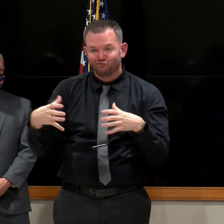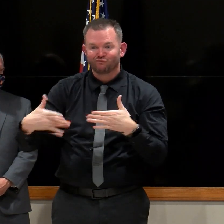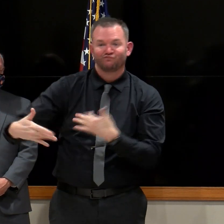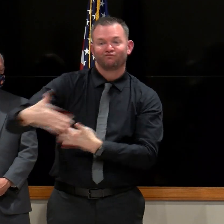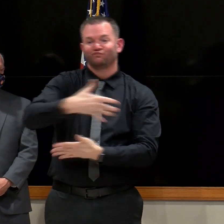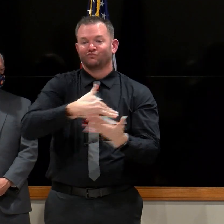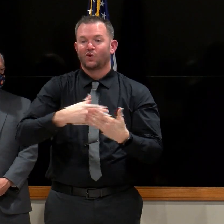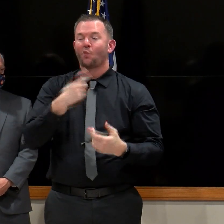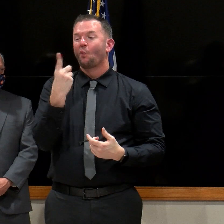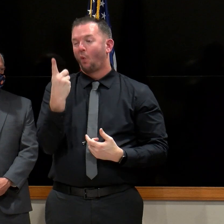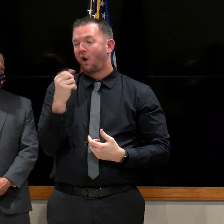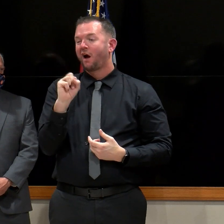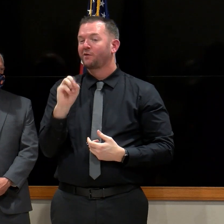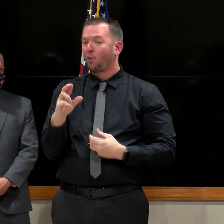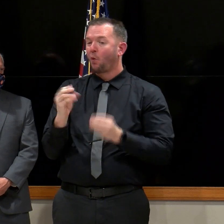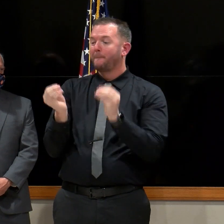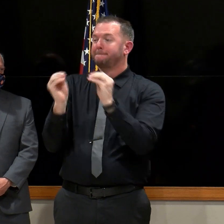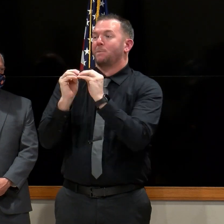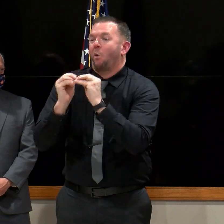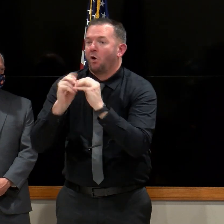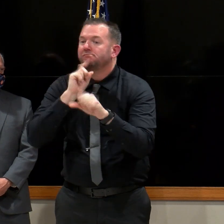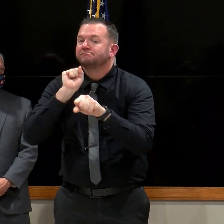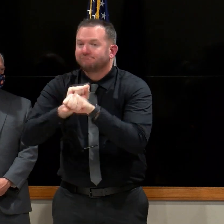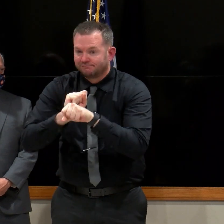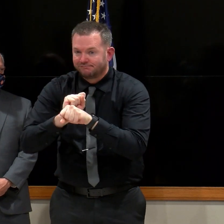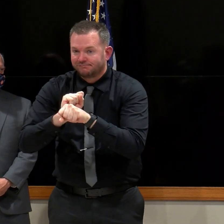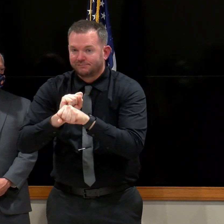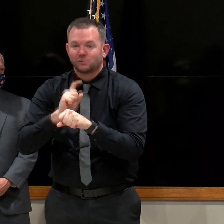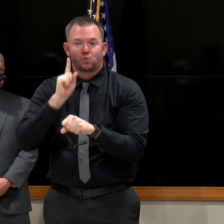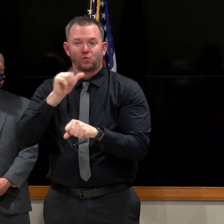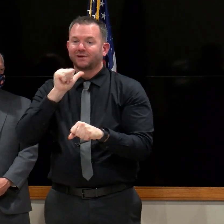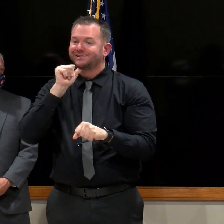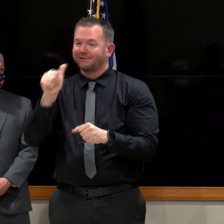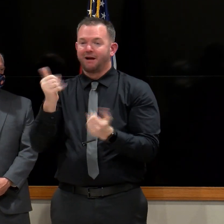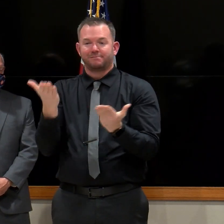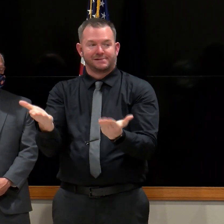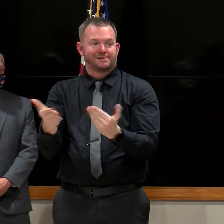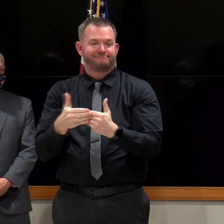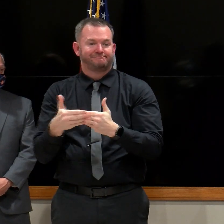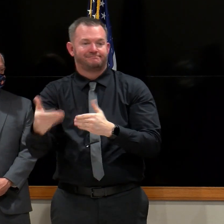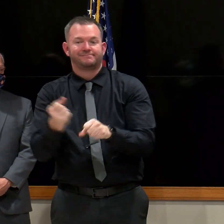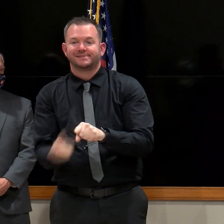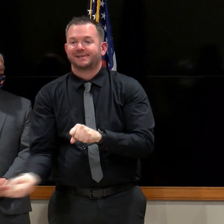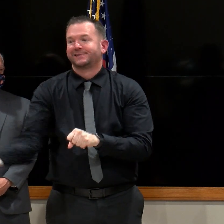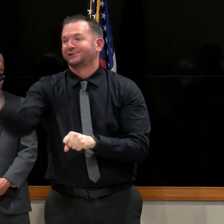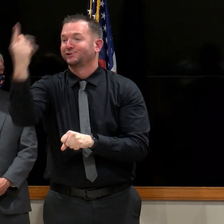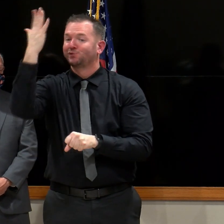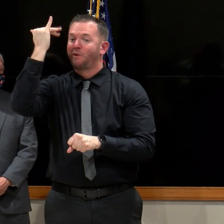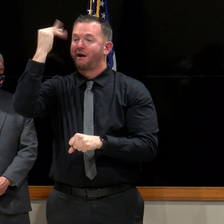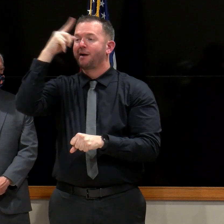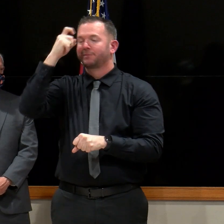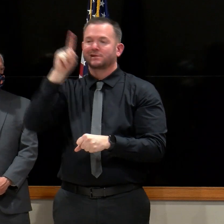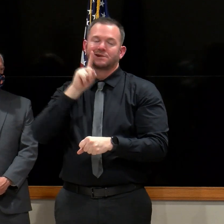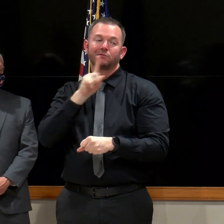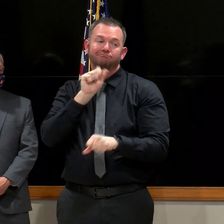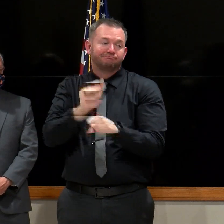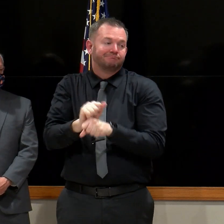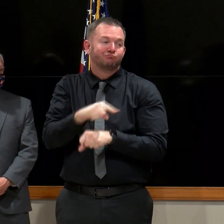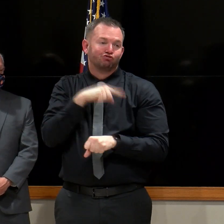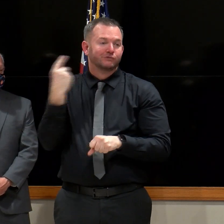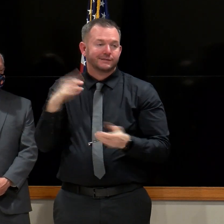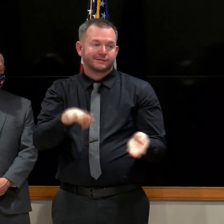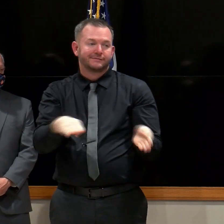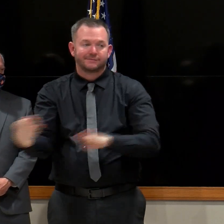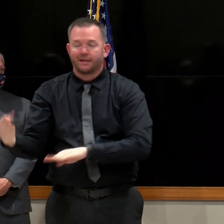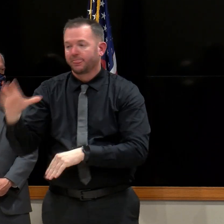there because they have died of COVID-19. It's amazing to even think of that when we look back on